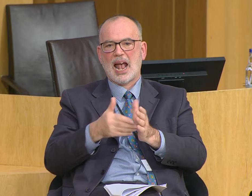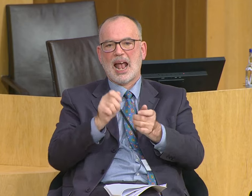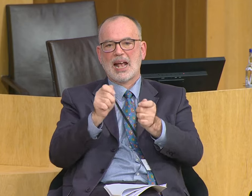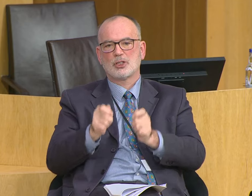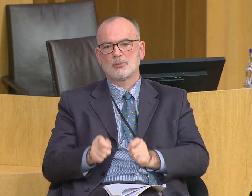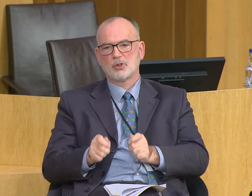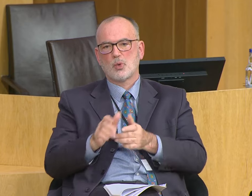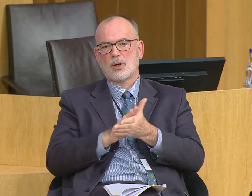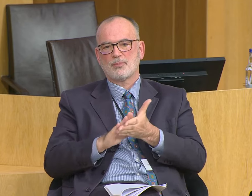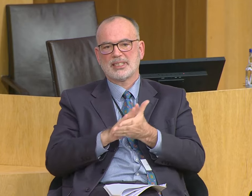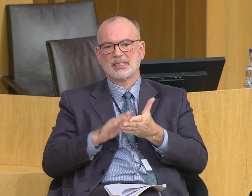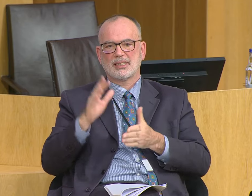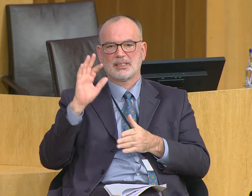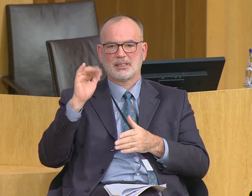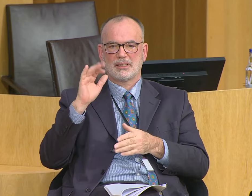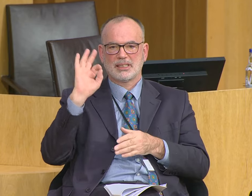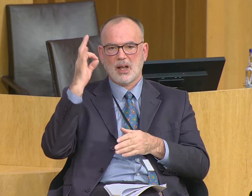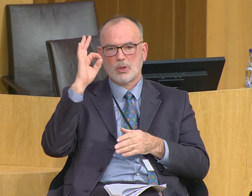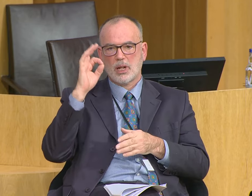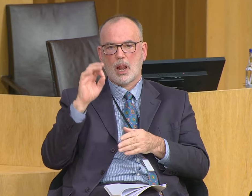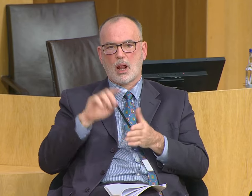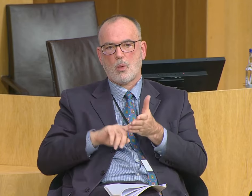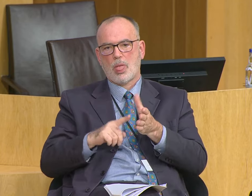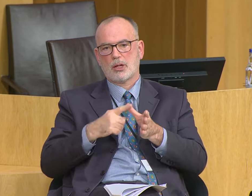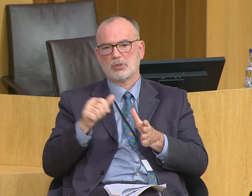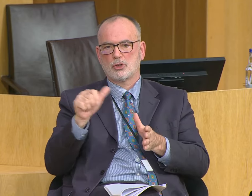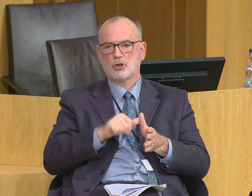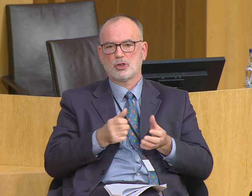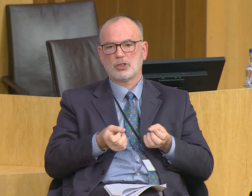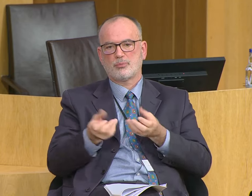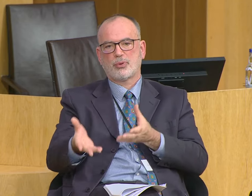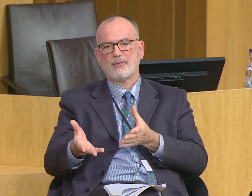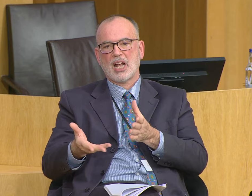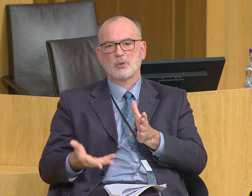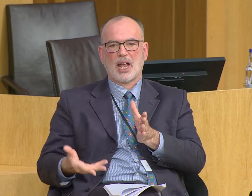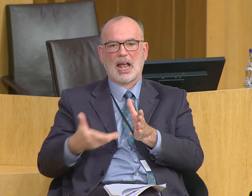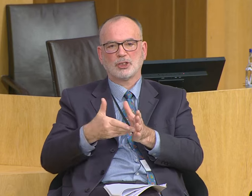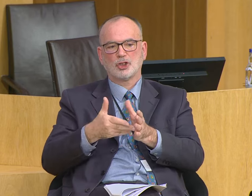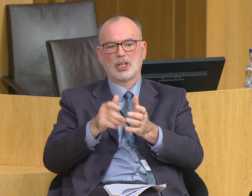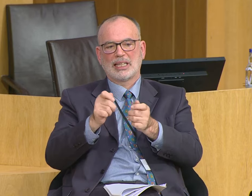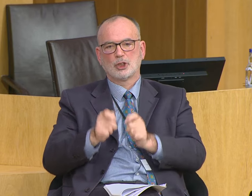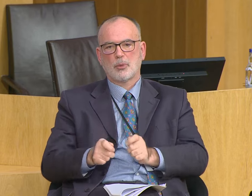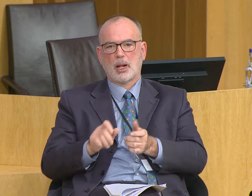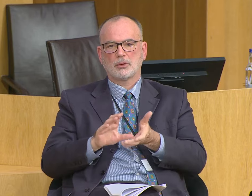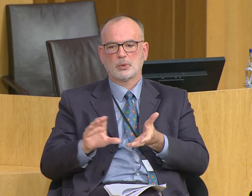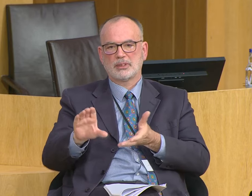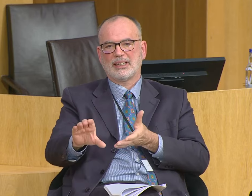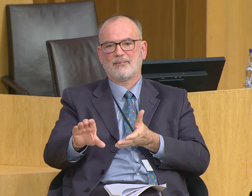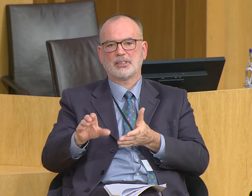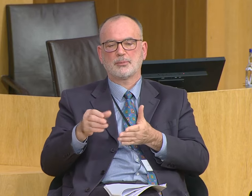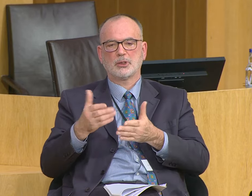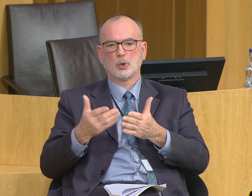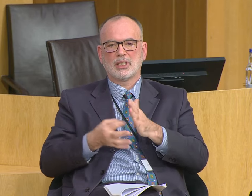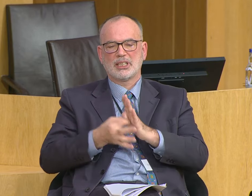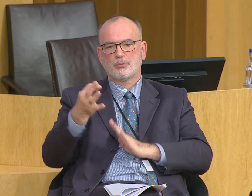income family, that's a lot of extra money to have to pay for an accessible taxi, when really the council should be providing that extra adjustments